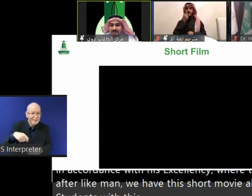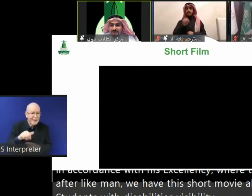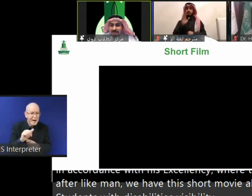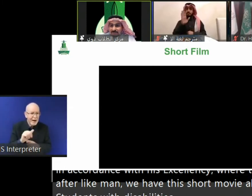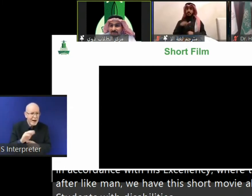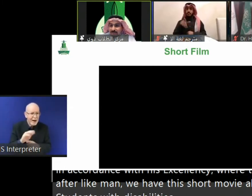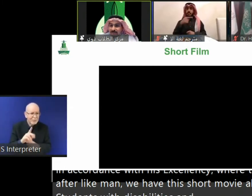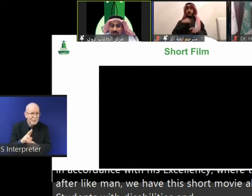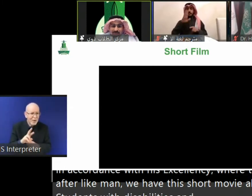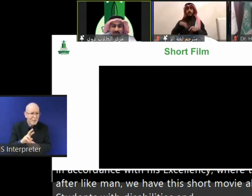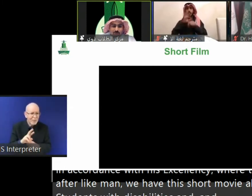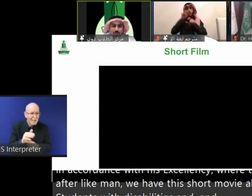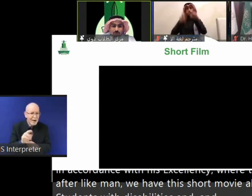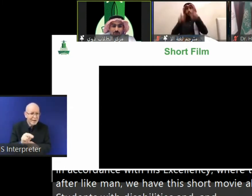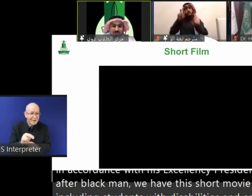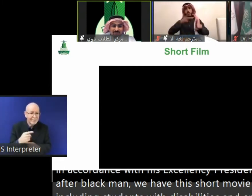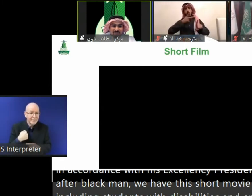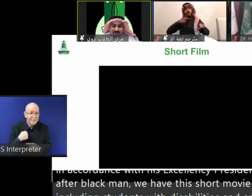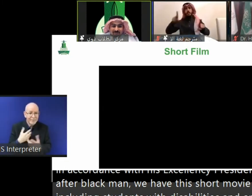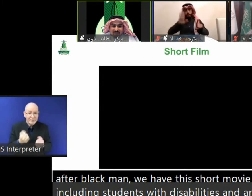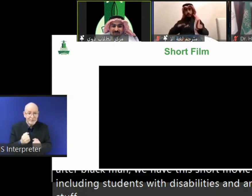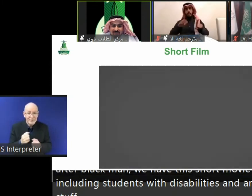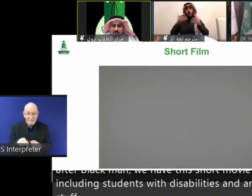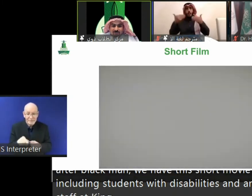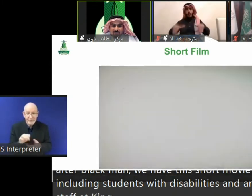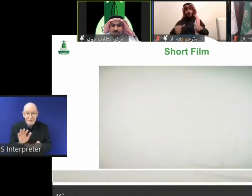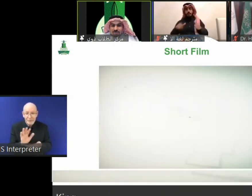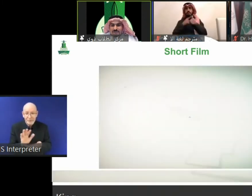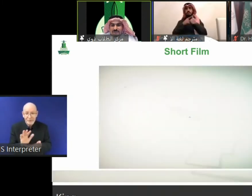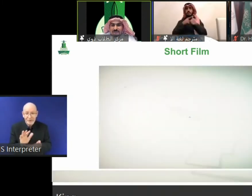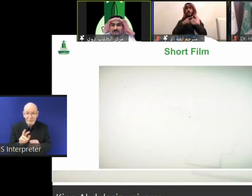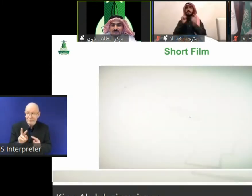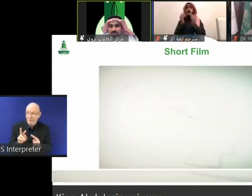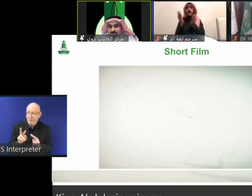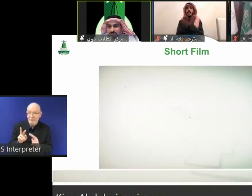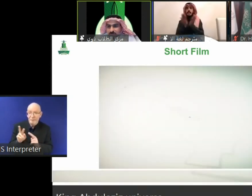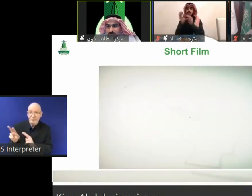disabilities and also staff at King Abdulaziz University.